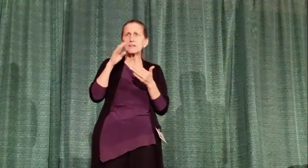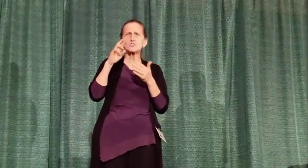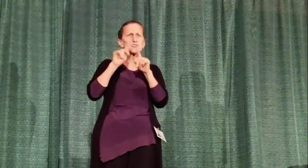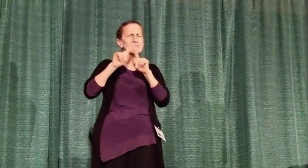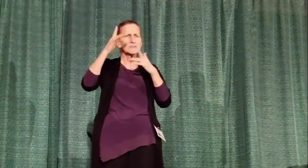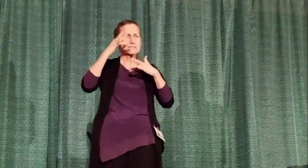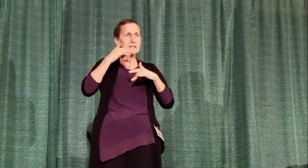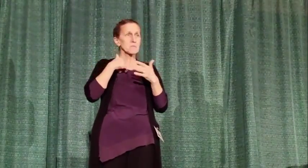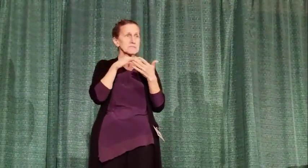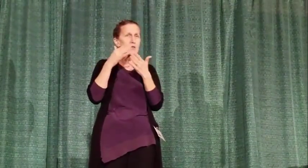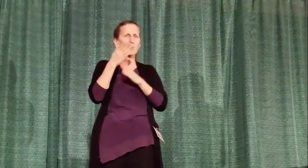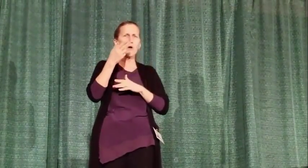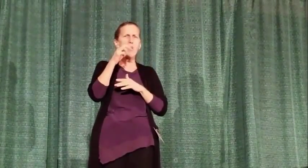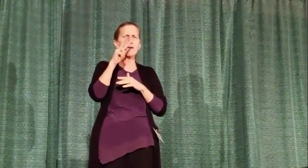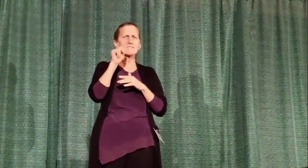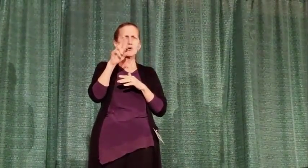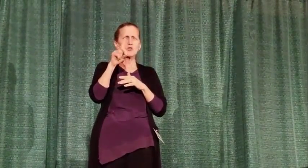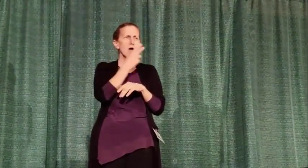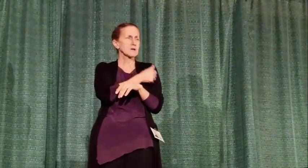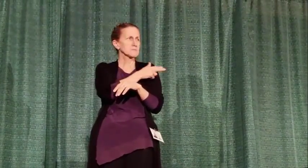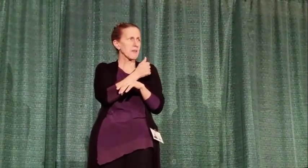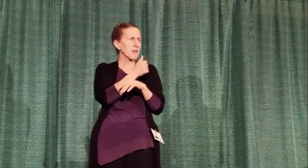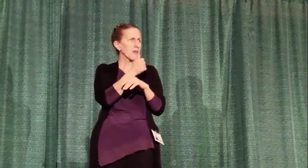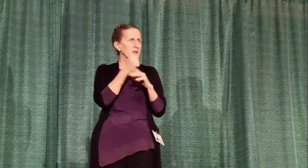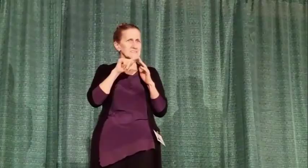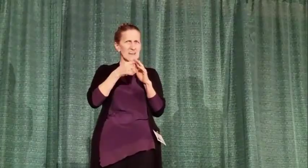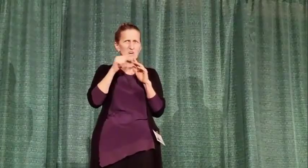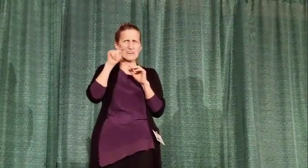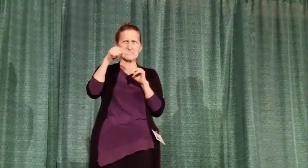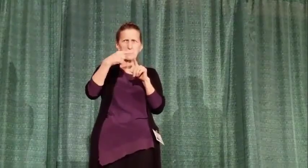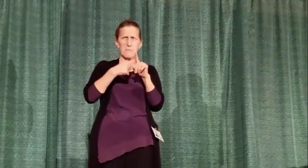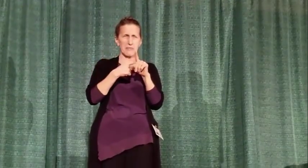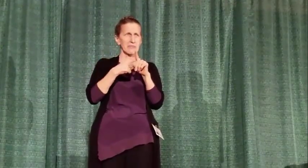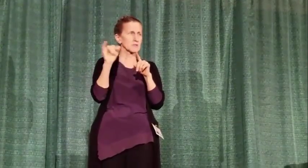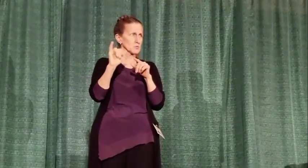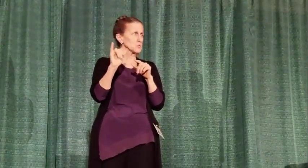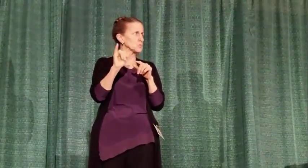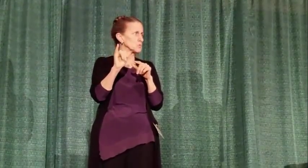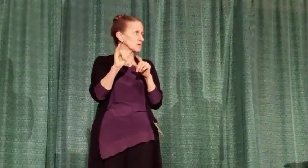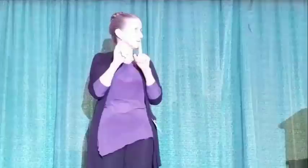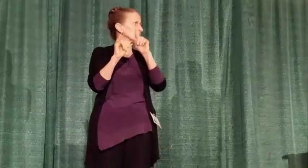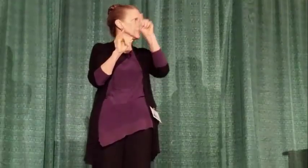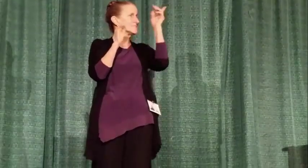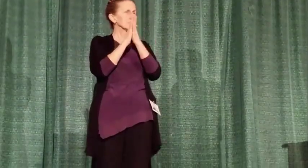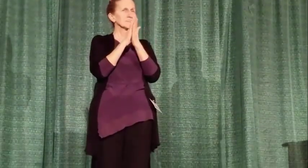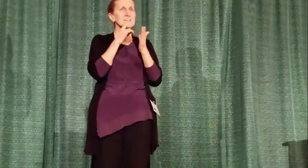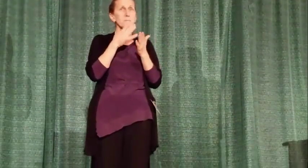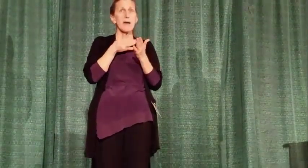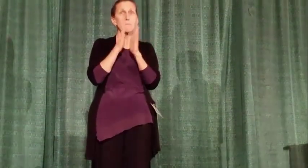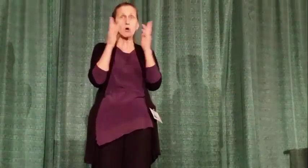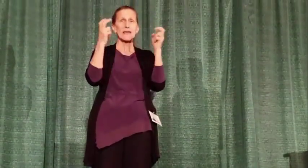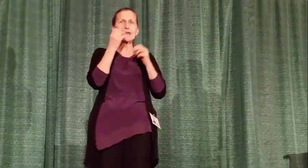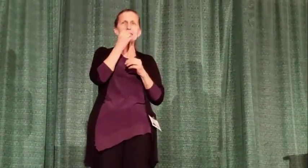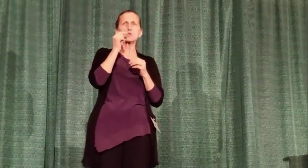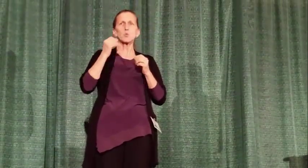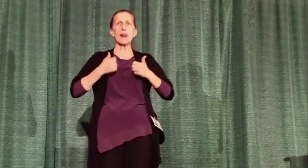Harvard, at a Harvard Hospital, starting next month as well. And my book, Eat to Live, has actually sold